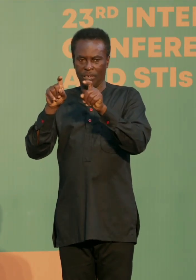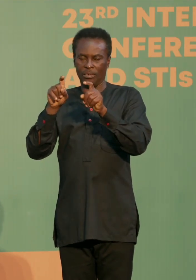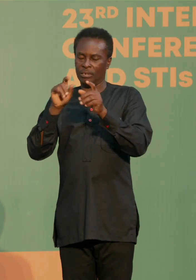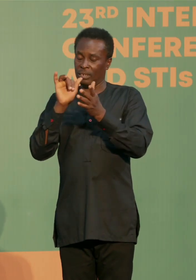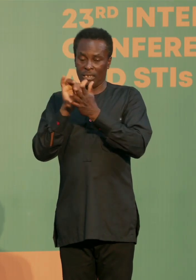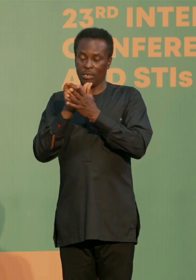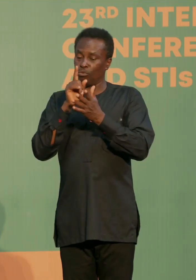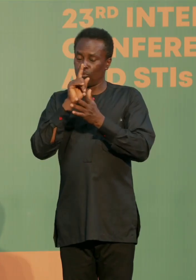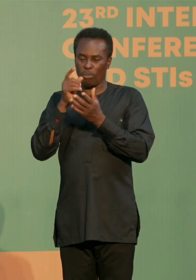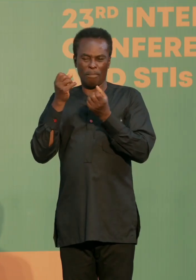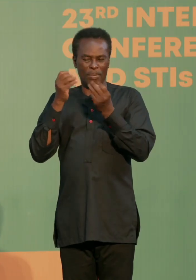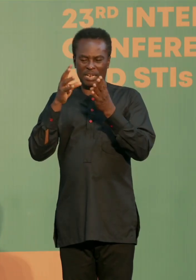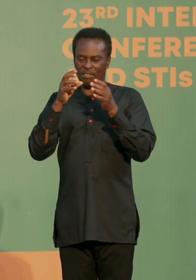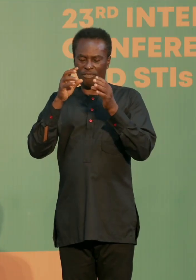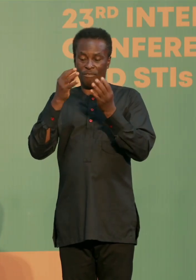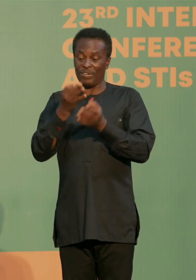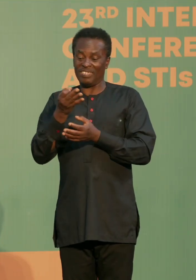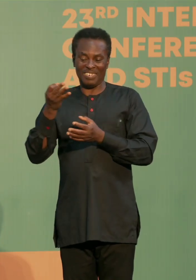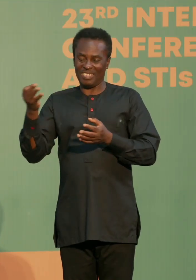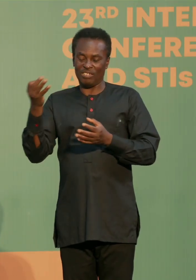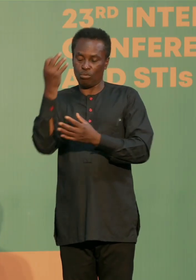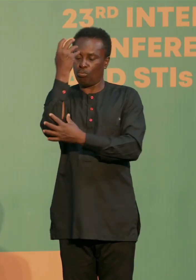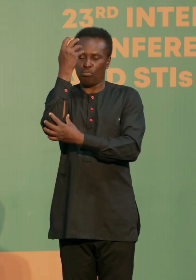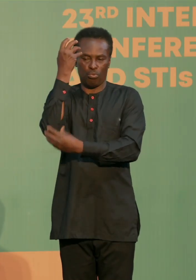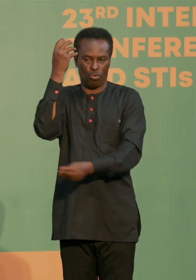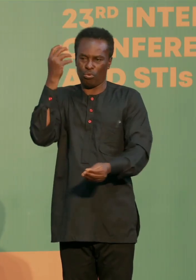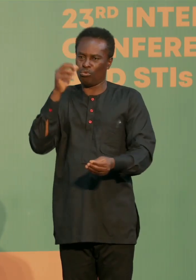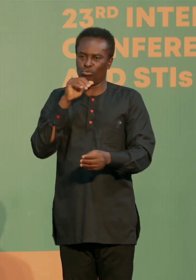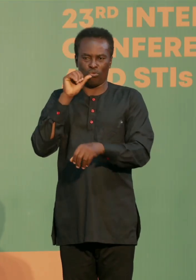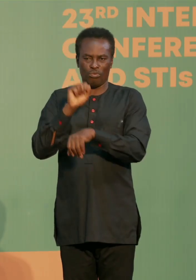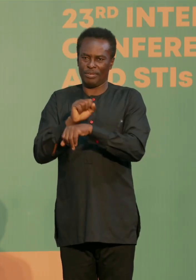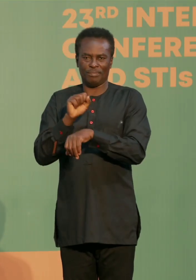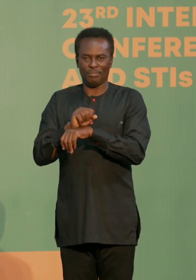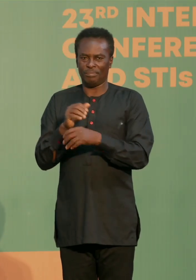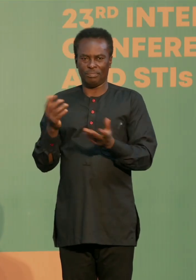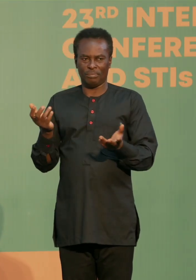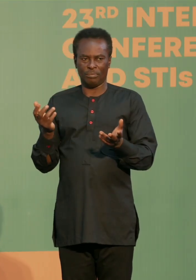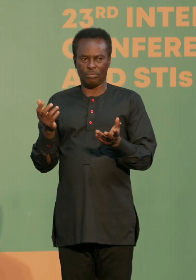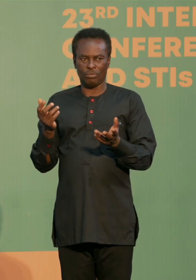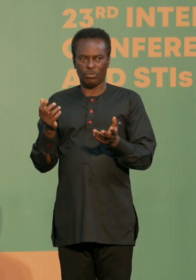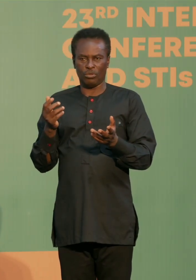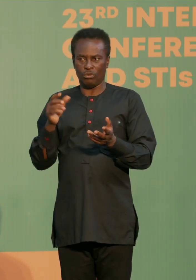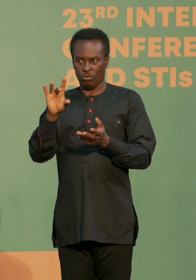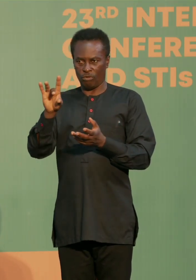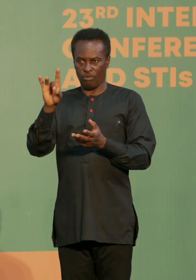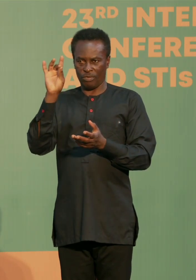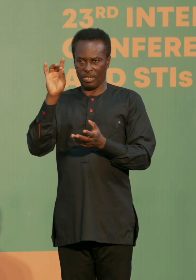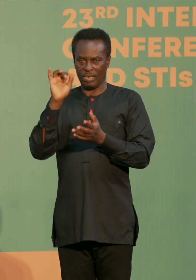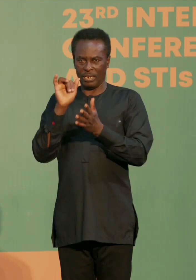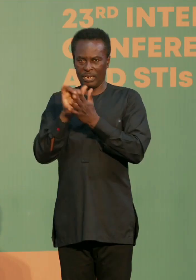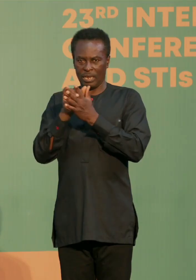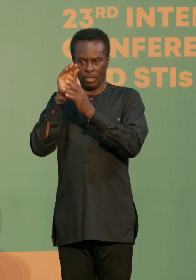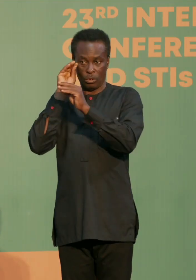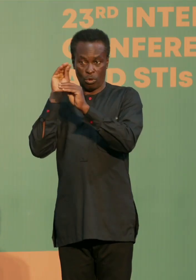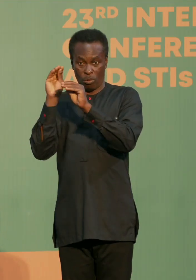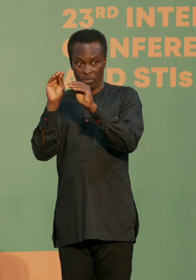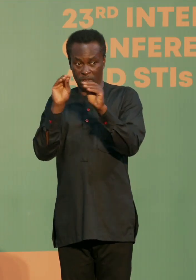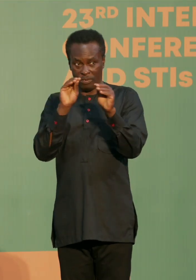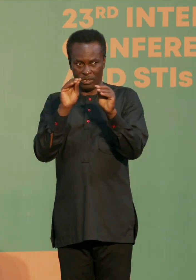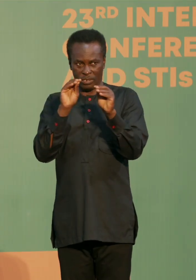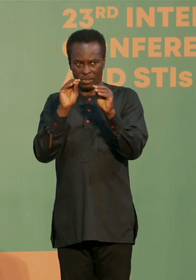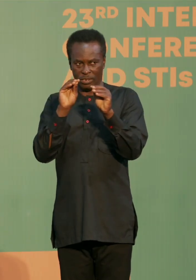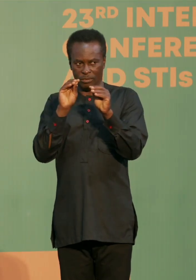poorly supported in most of our countries. So you find also there is an observation from all of our studies